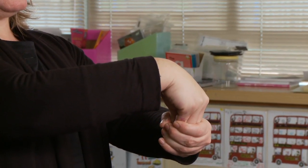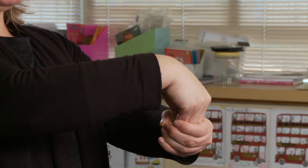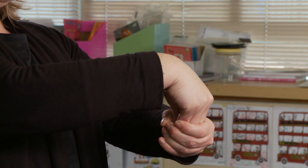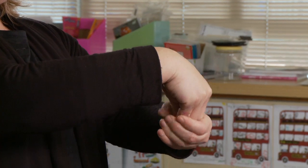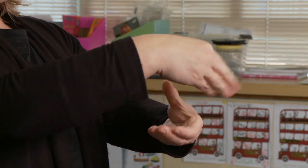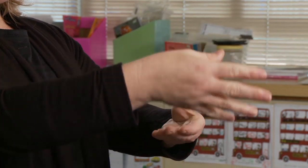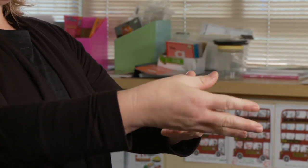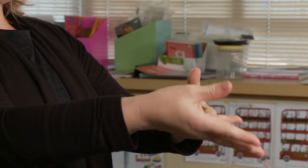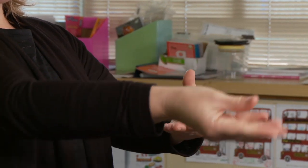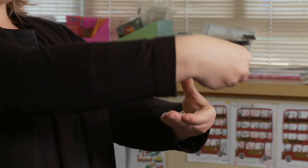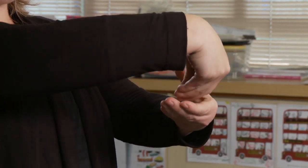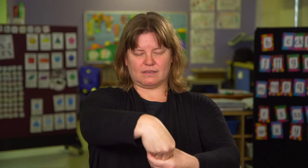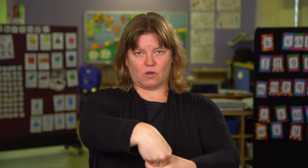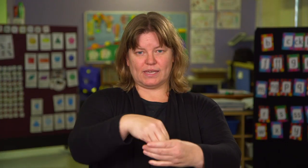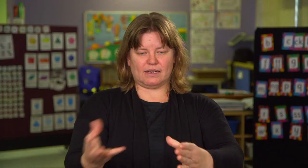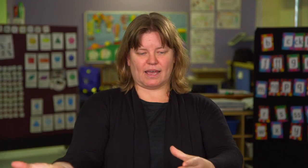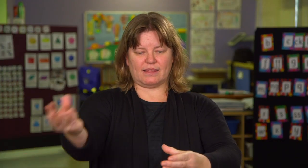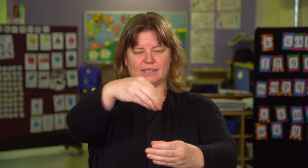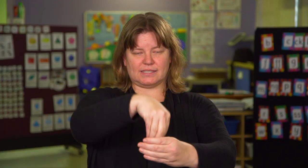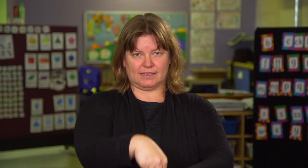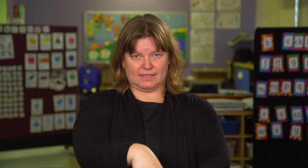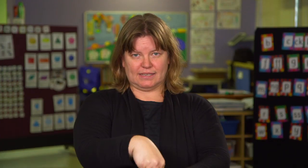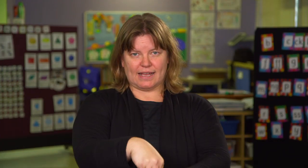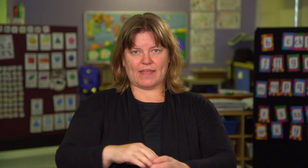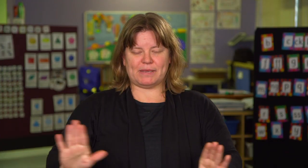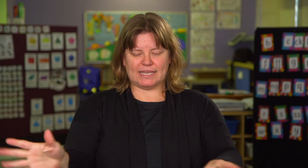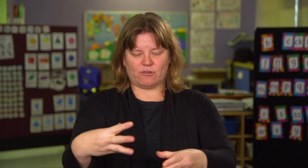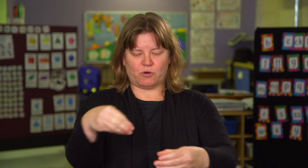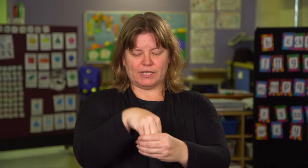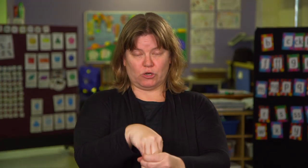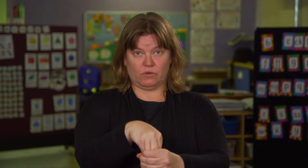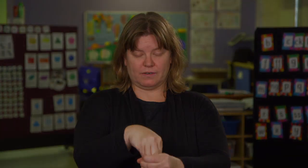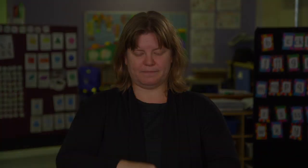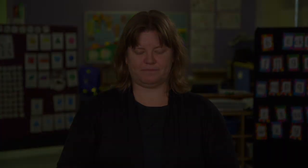hand. So it's going in like this, and that means everybody included.